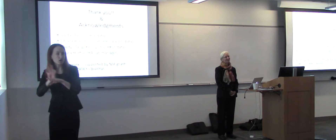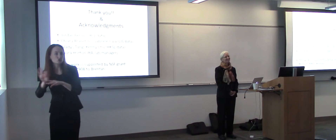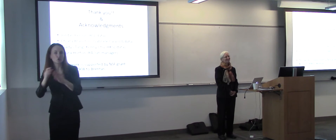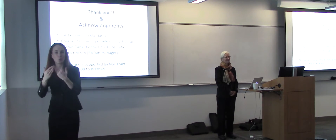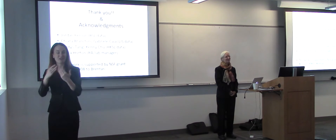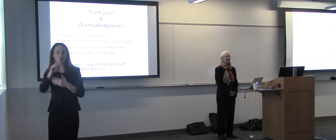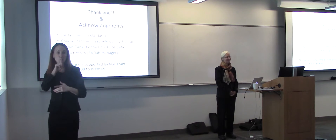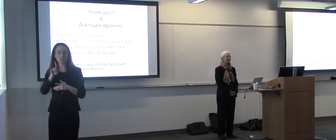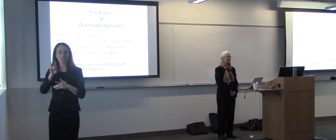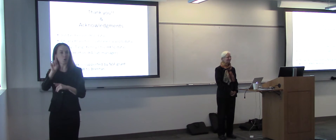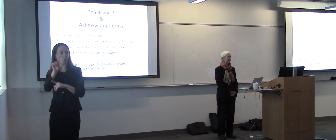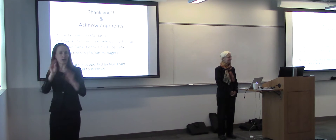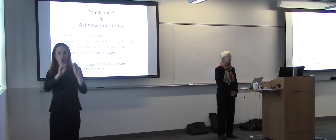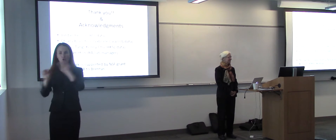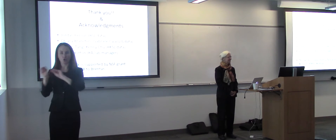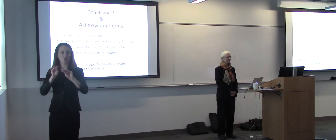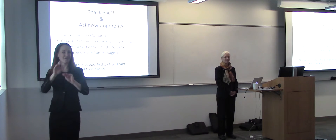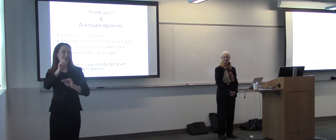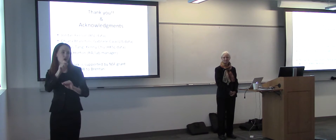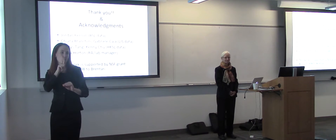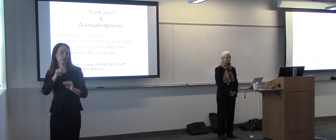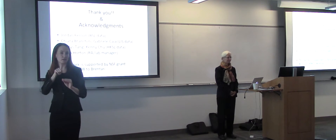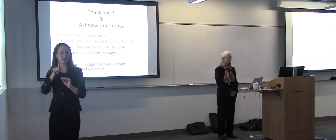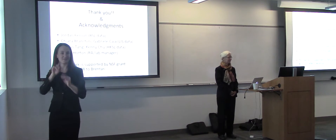the source. So thank you.